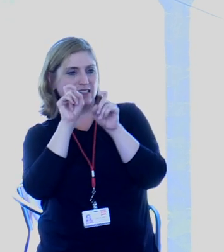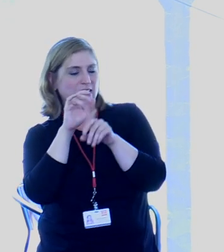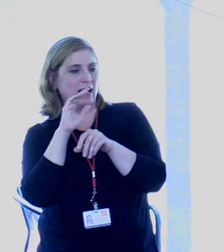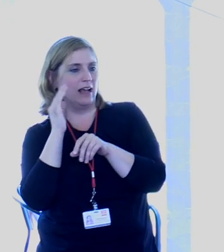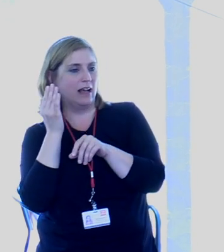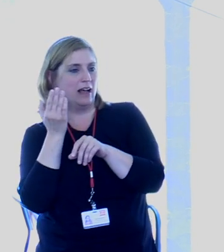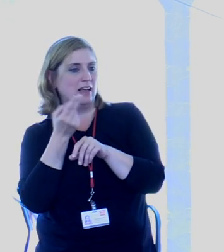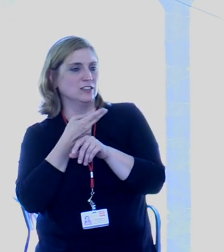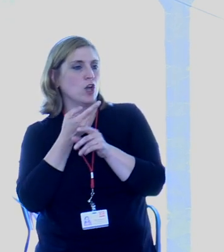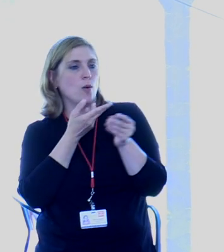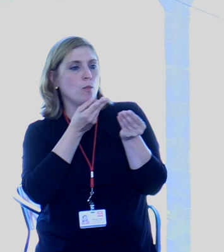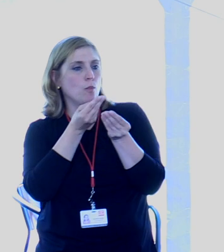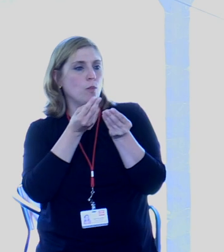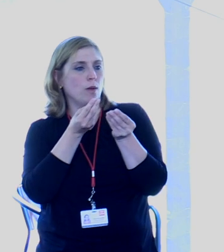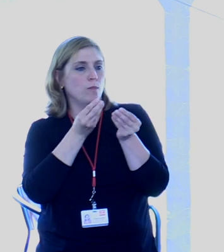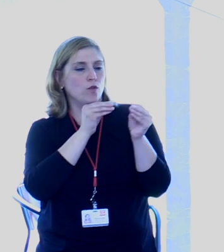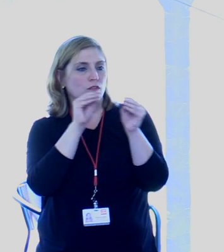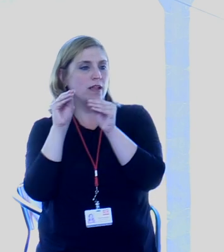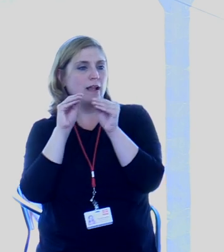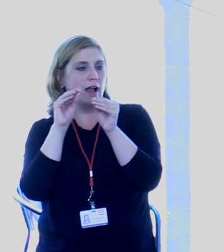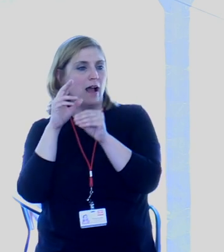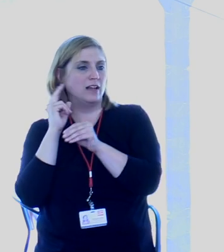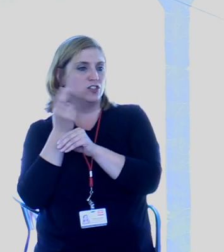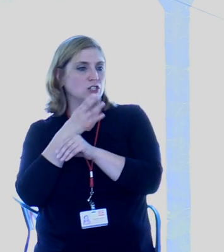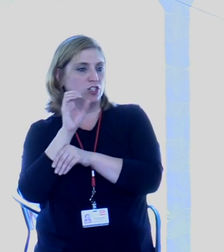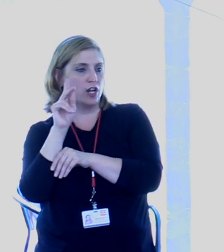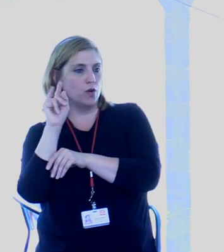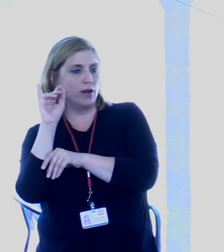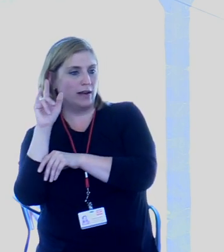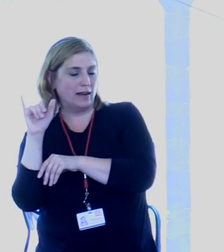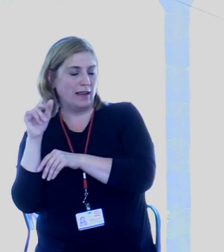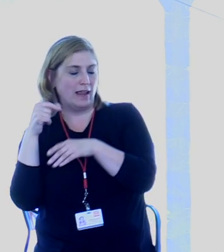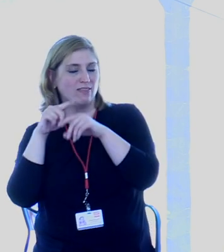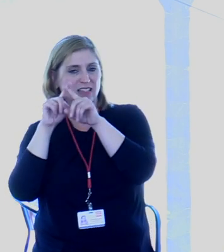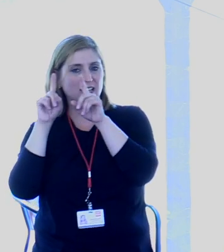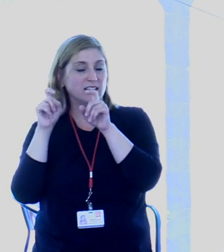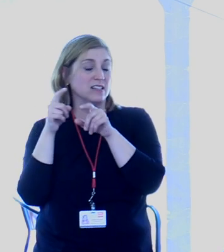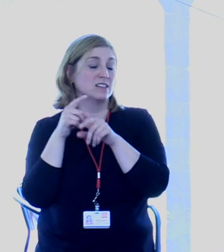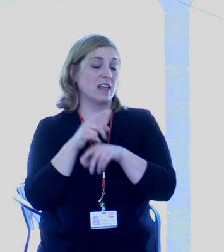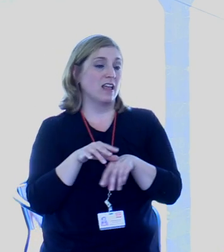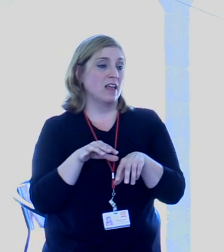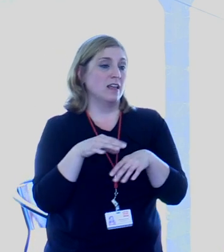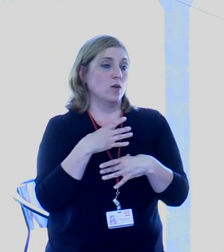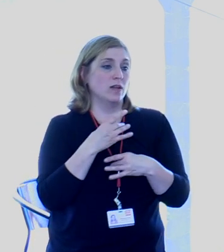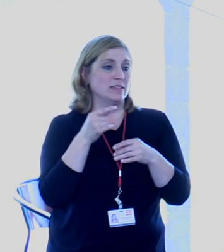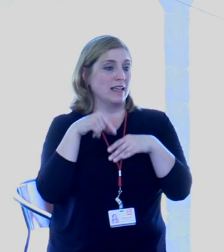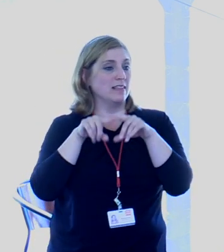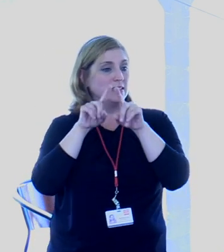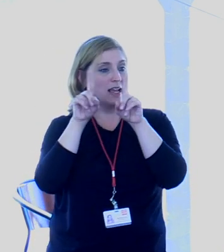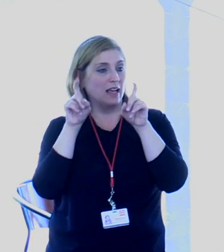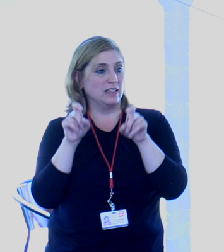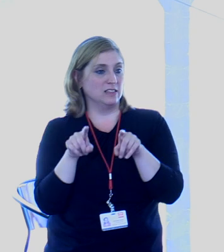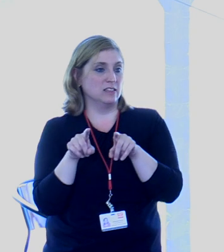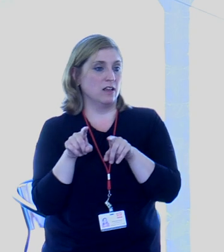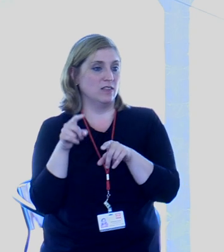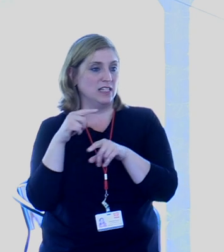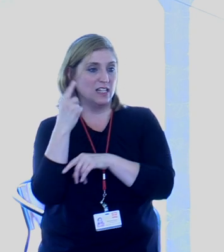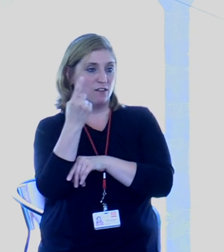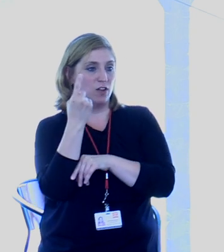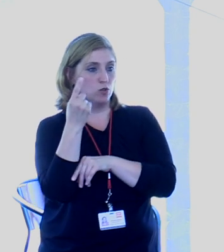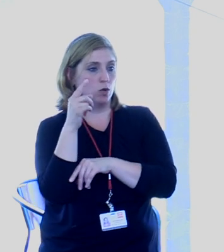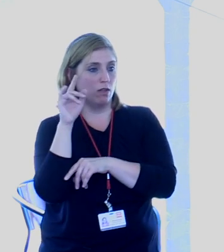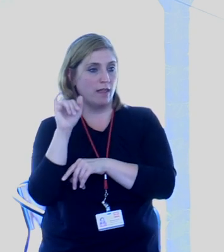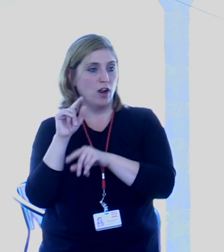to bring us to charity. And this, in fact, is very interesting in the tests of those great individuals who are